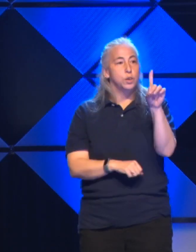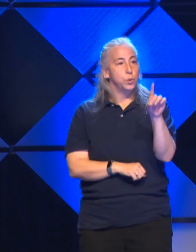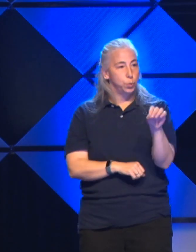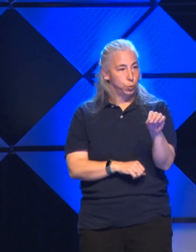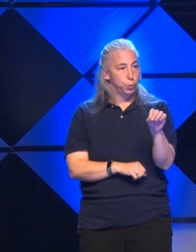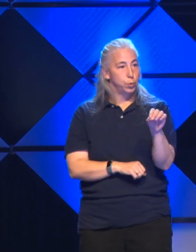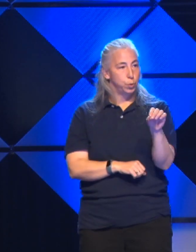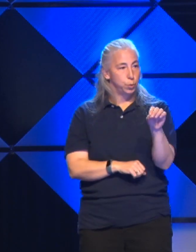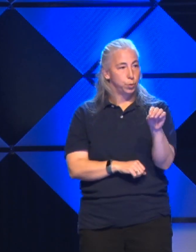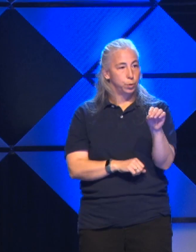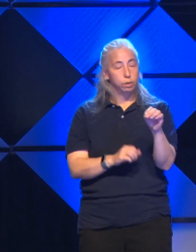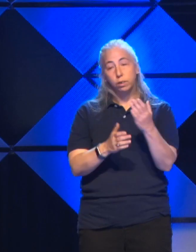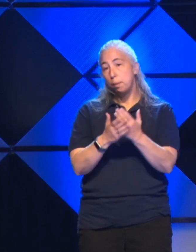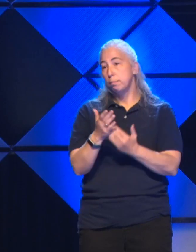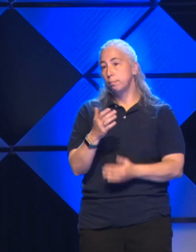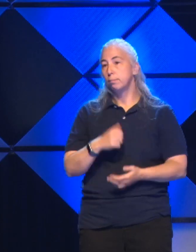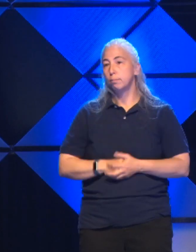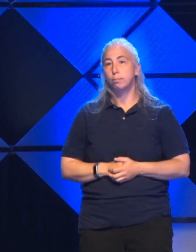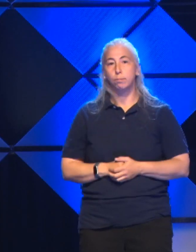some.